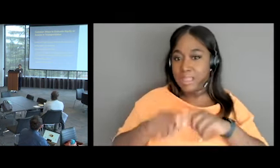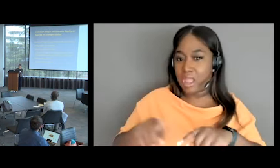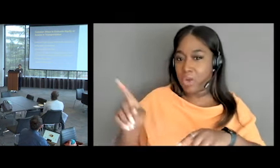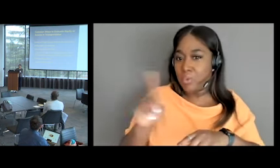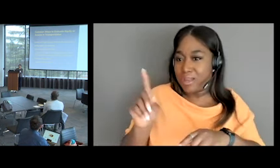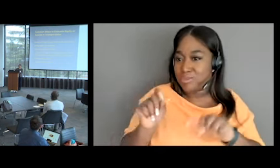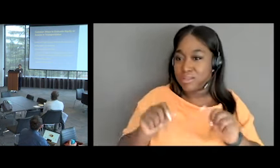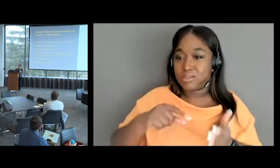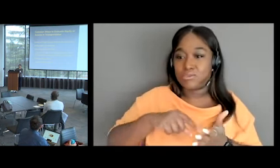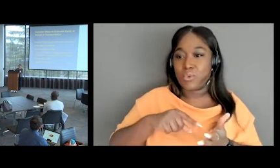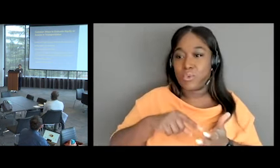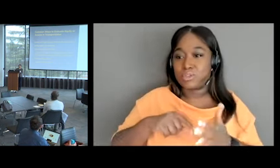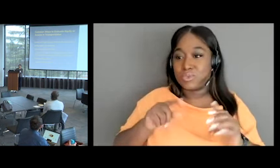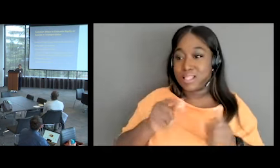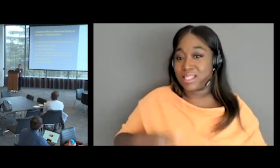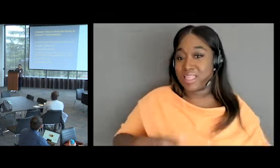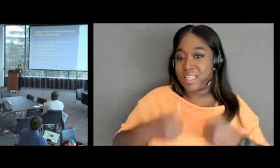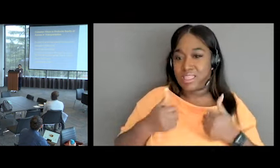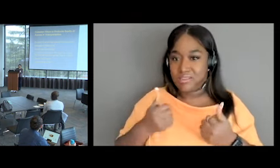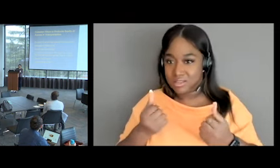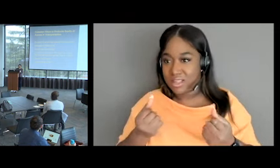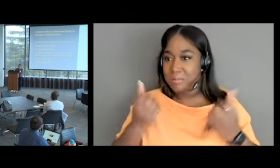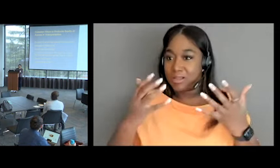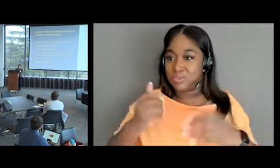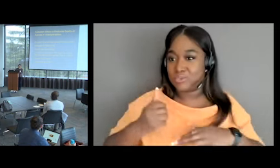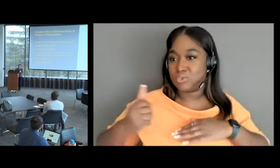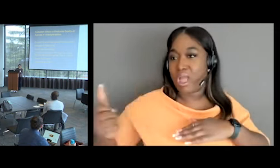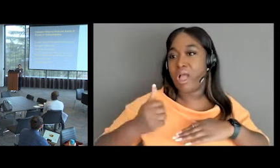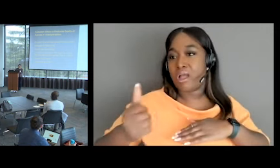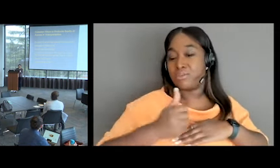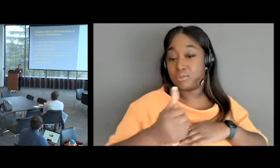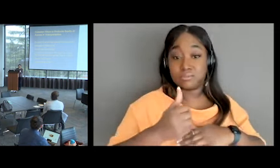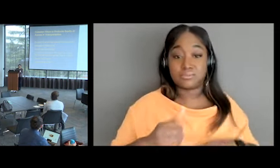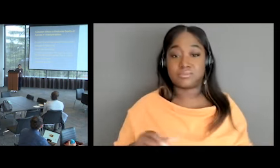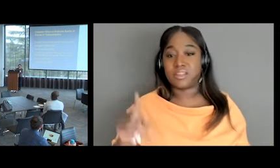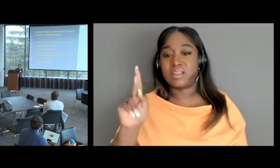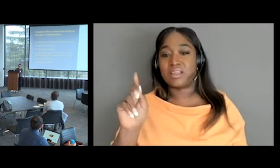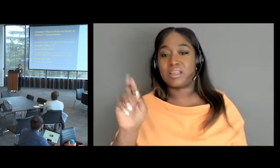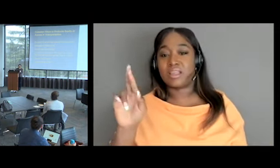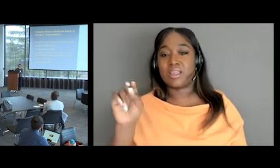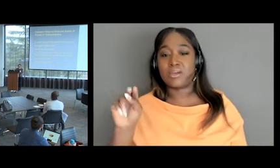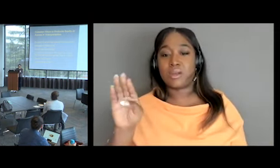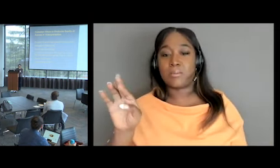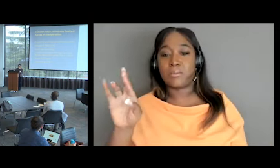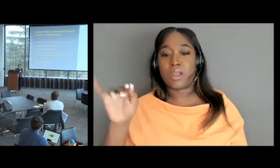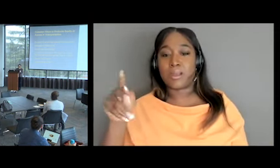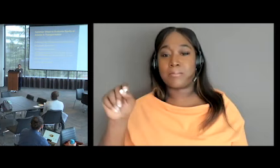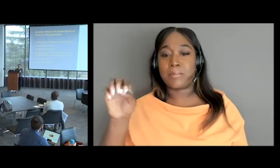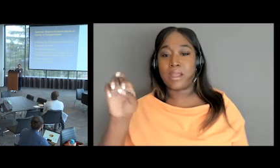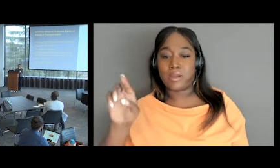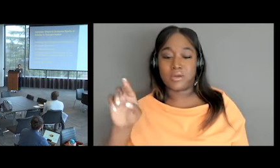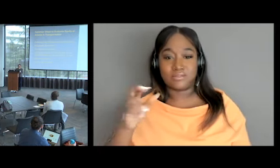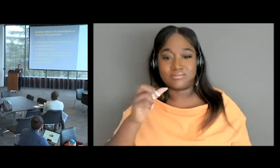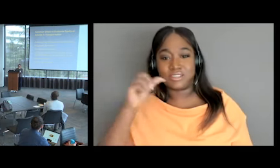Karen Breitmeyer yesterday was talking about how to help people live their best lives, and that